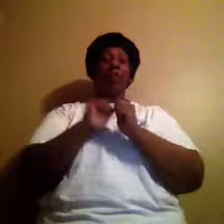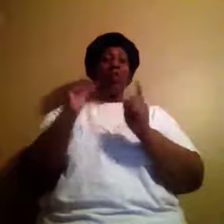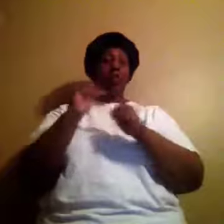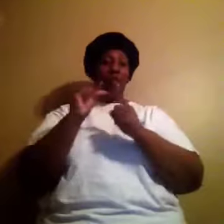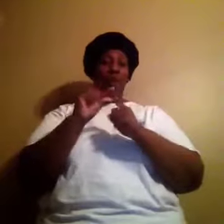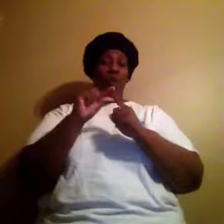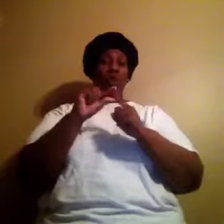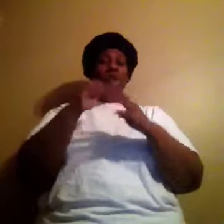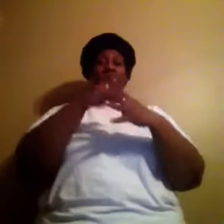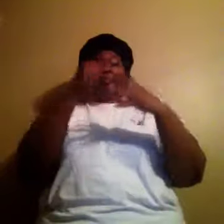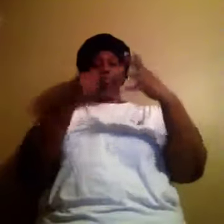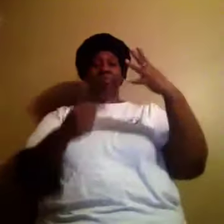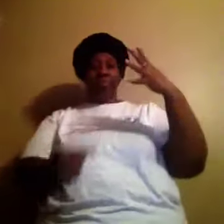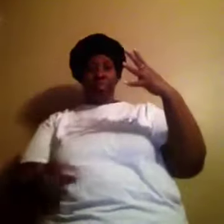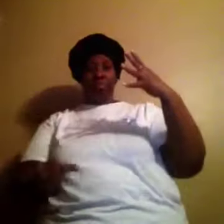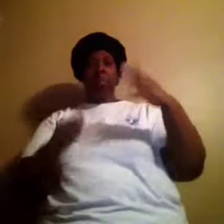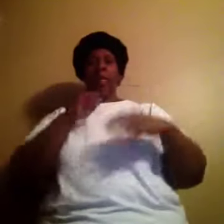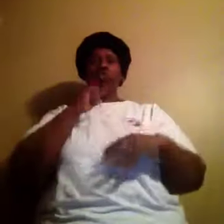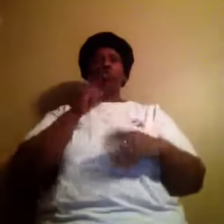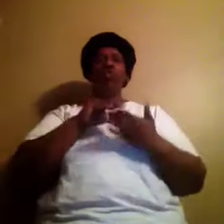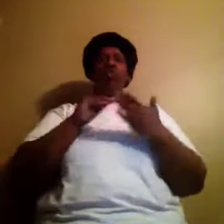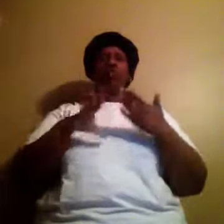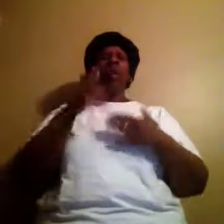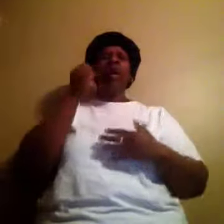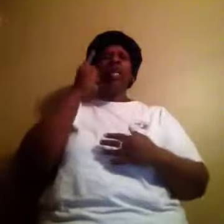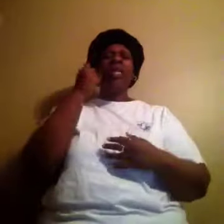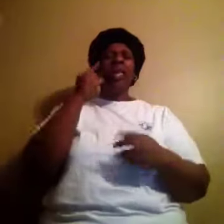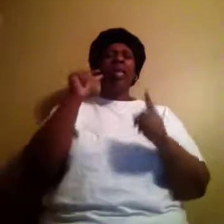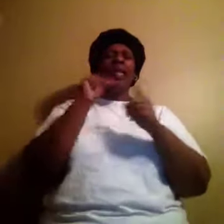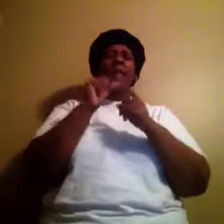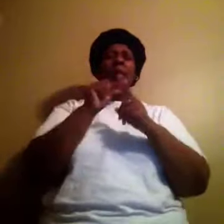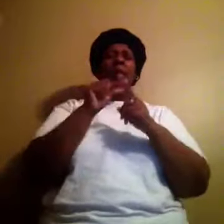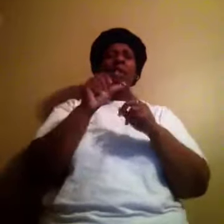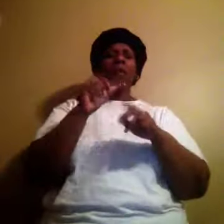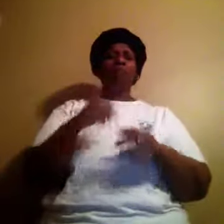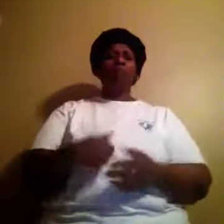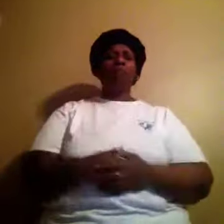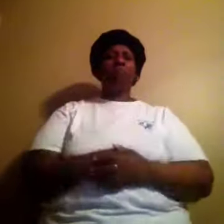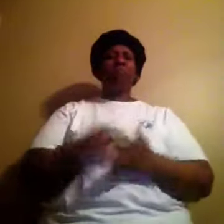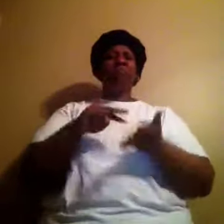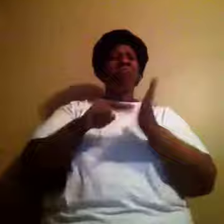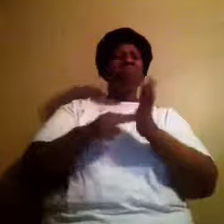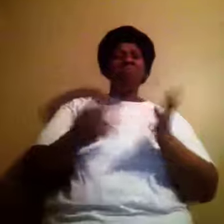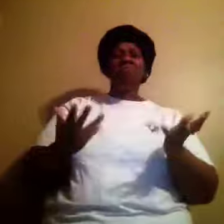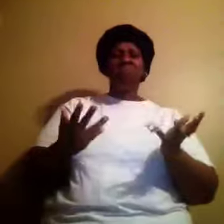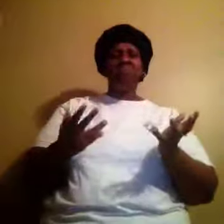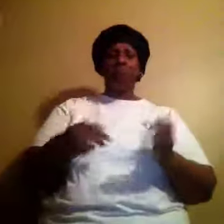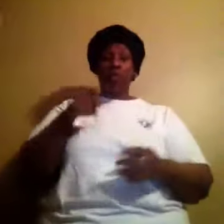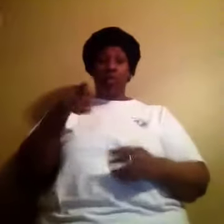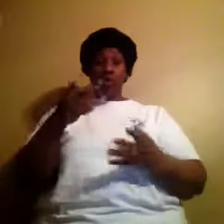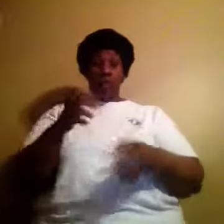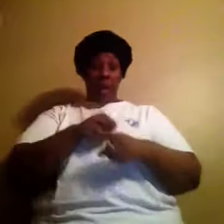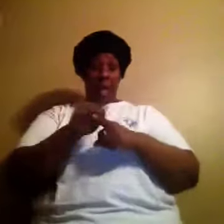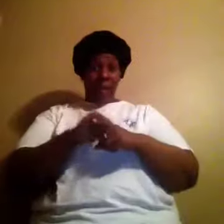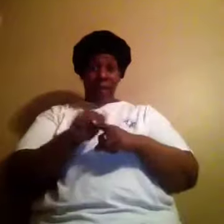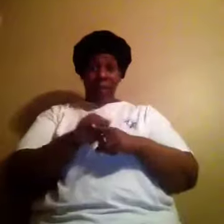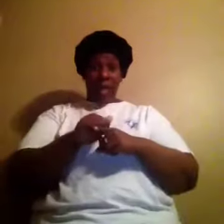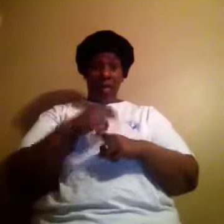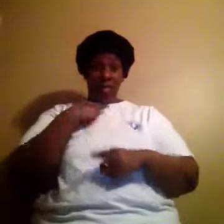making sure students understand the meaning of each item. So, do you want to practice the pronunciation of any words here?